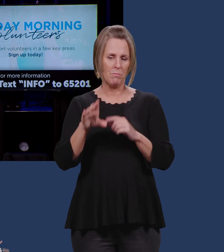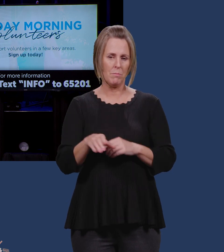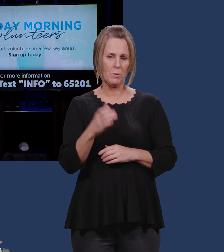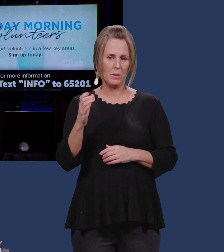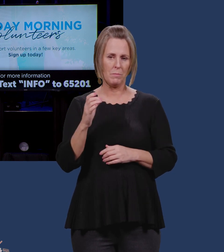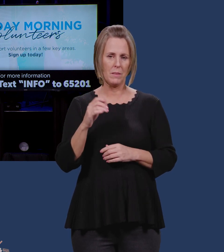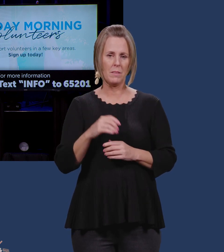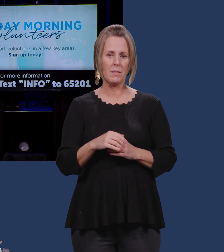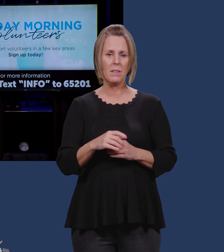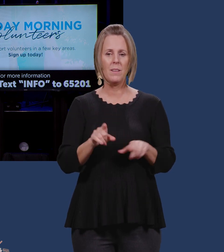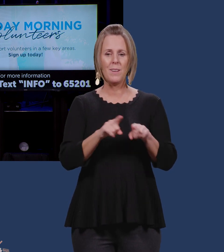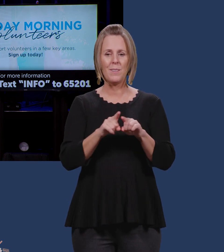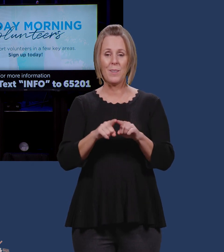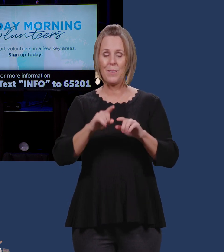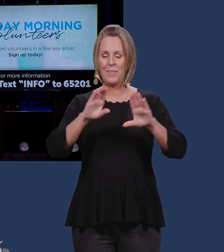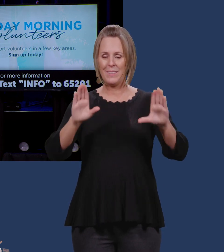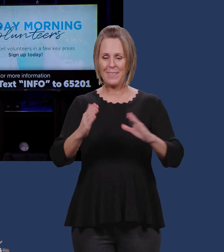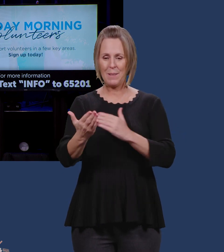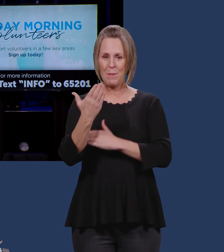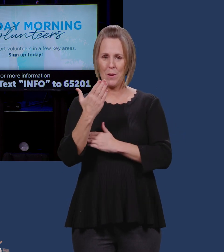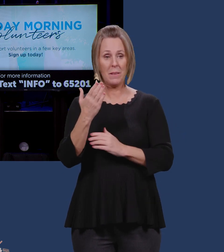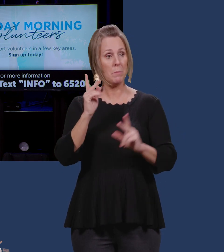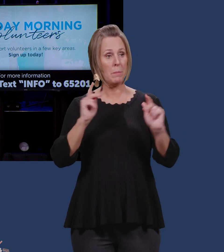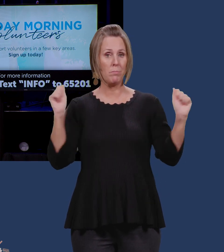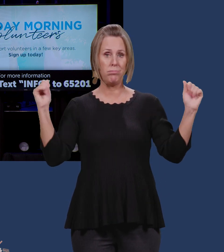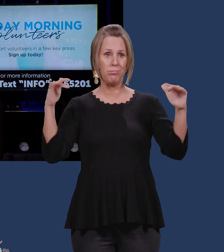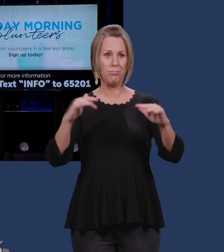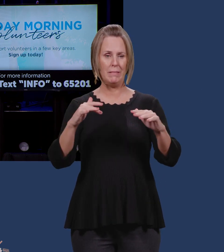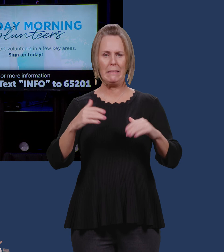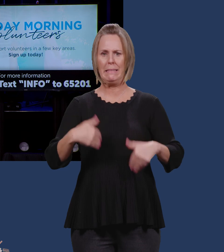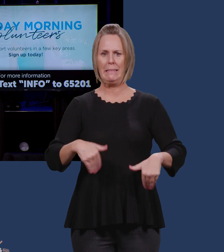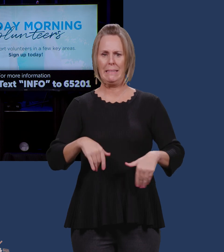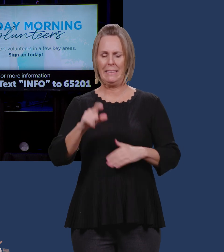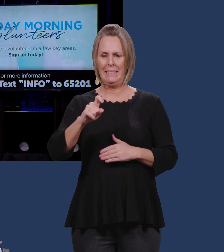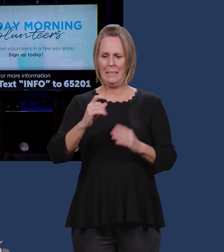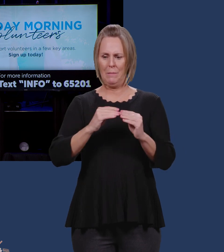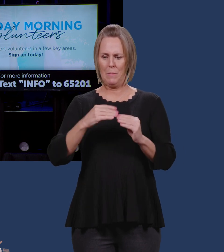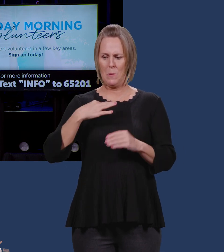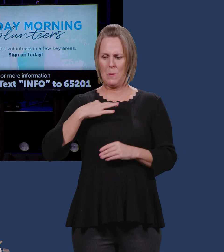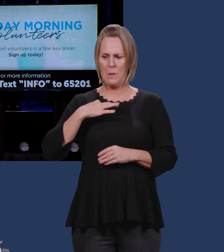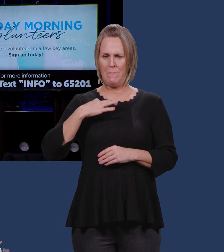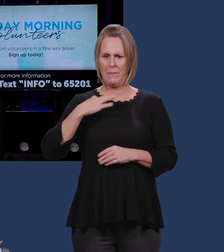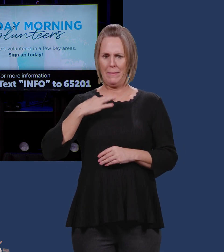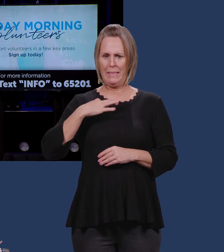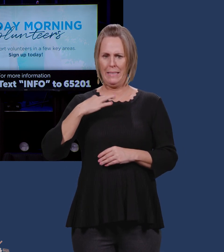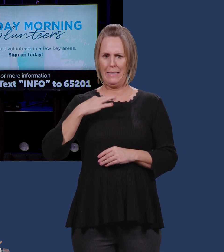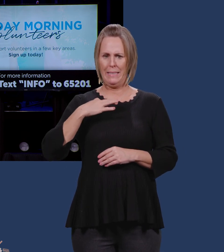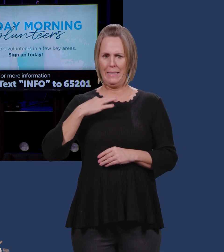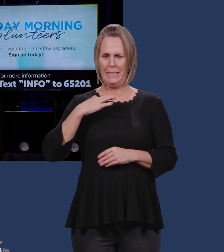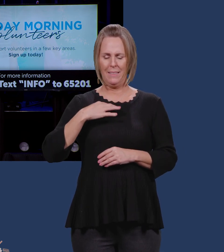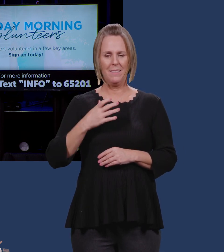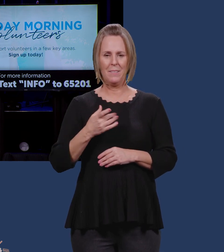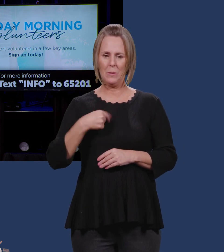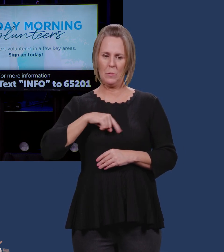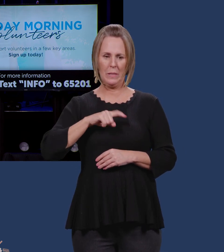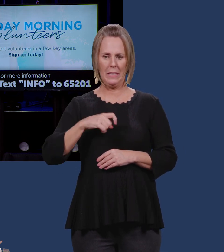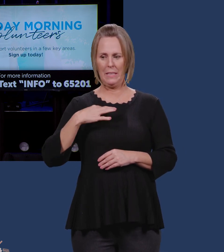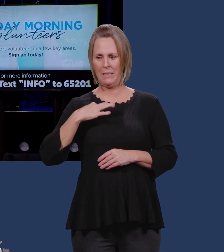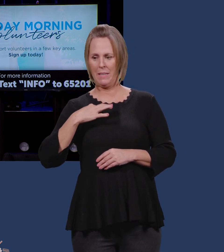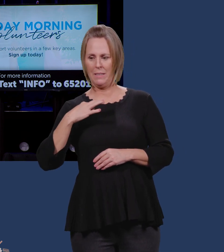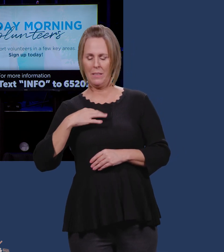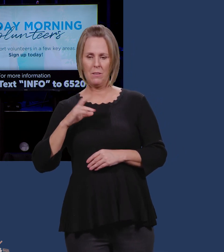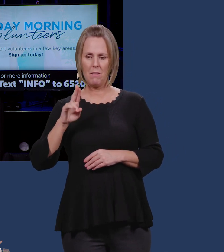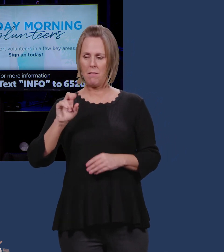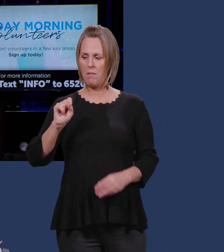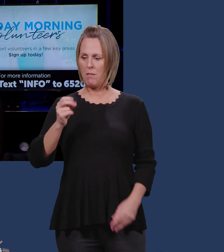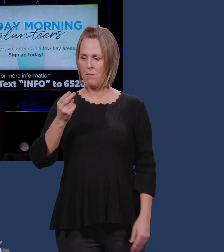More people are coming back, and that's fantastic. But we also need a little more help. We need it really everywhere, so anything you see is available,